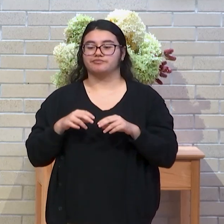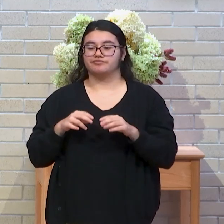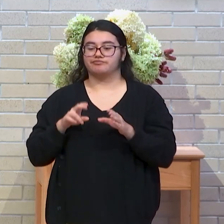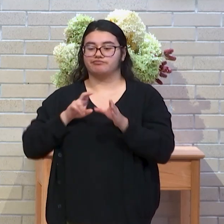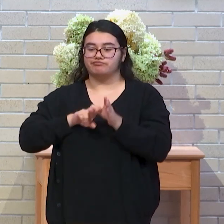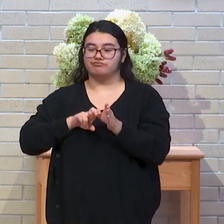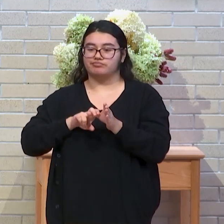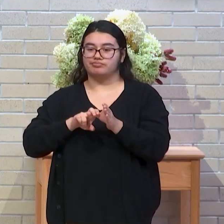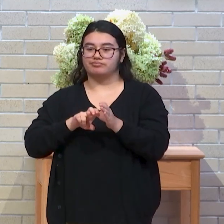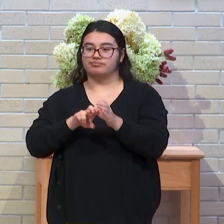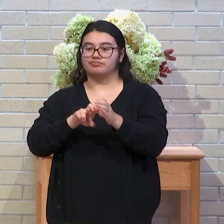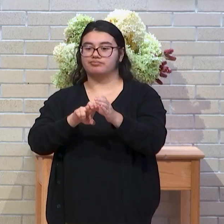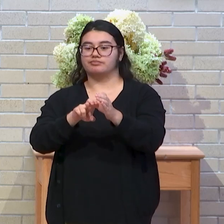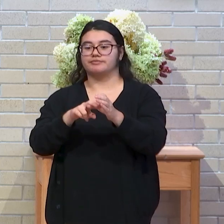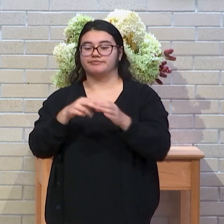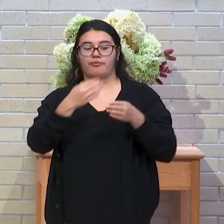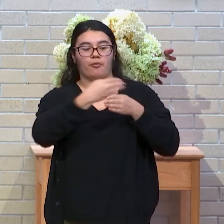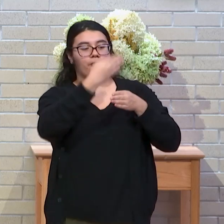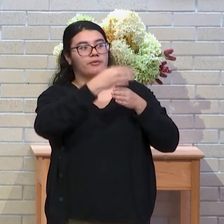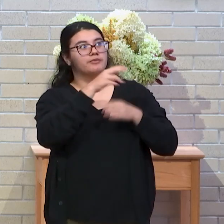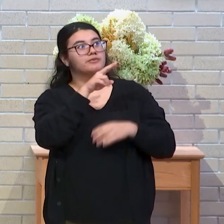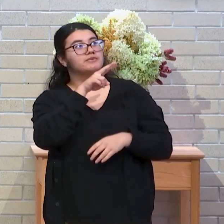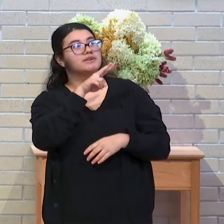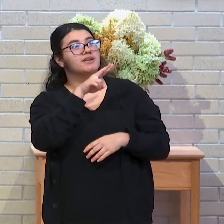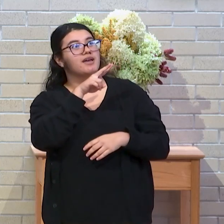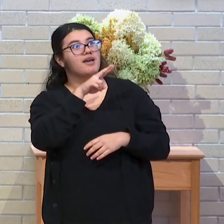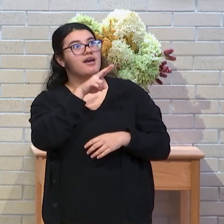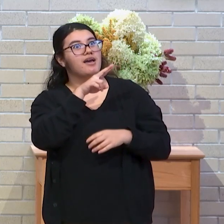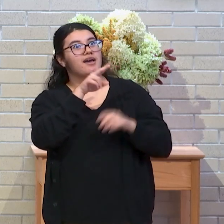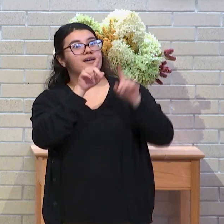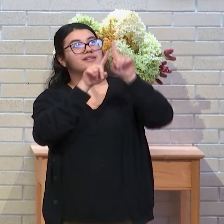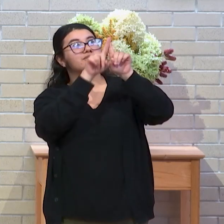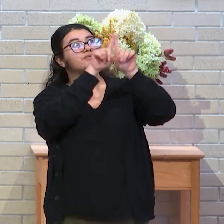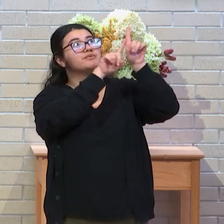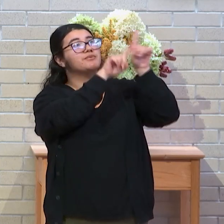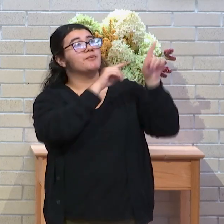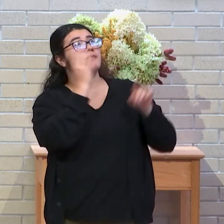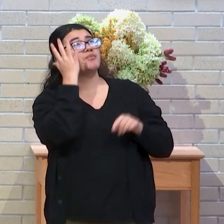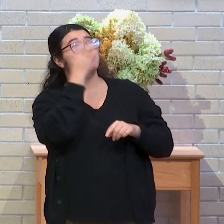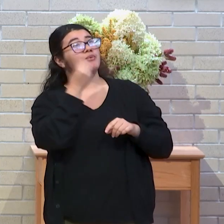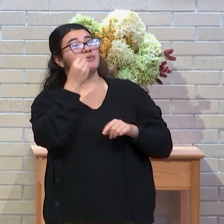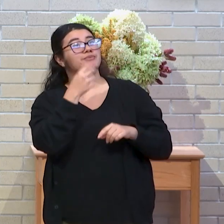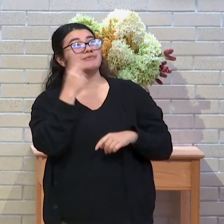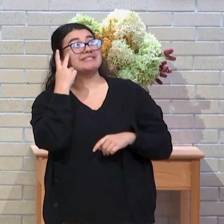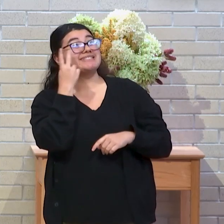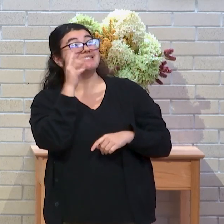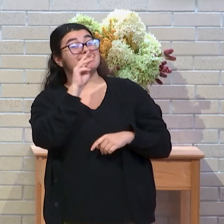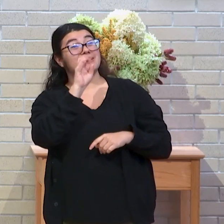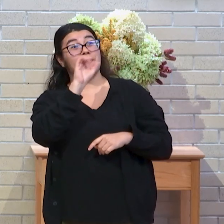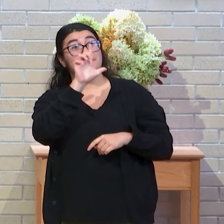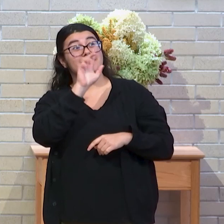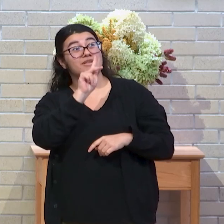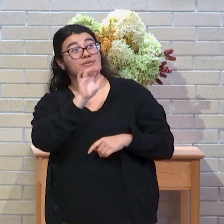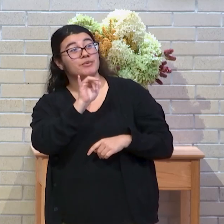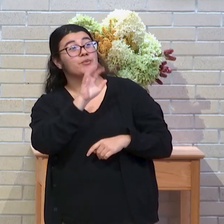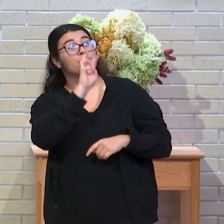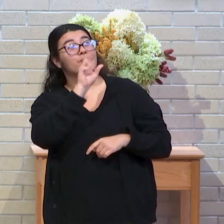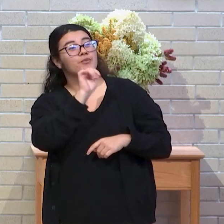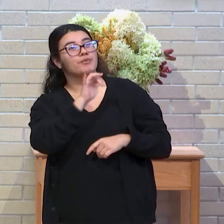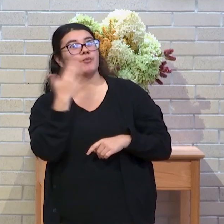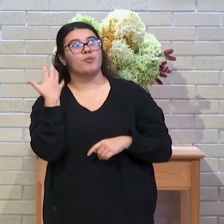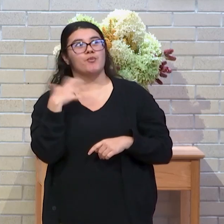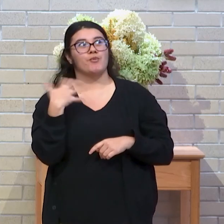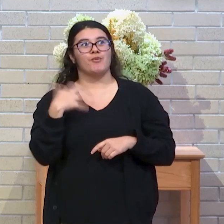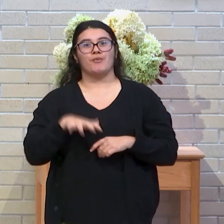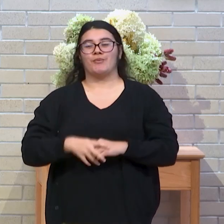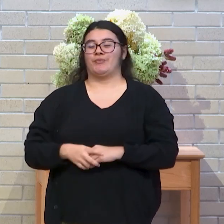up with millions of stars, offering an unparalleled view of the Milky Way. We spent the evening hanging out the windows, feeling the wind, and reflecting on the